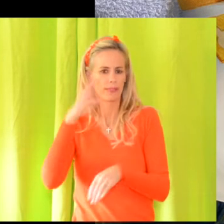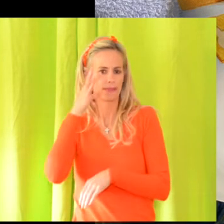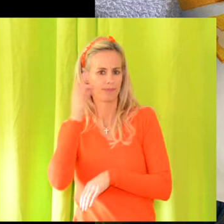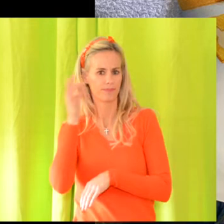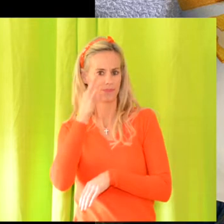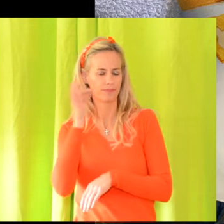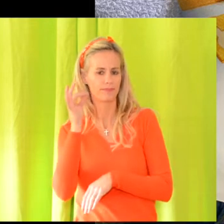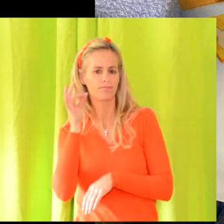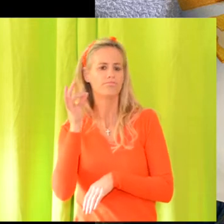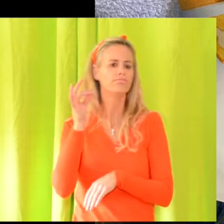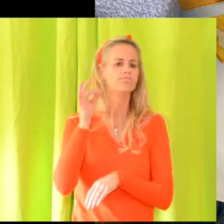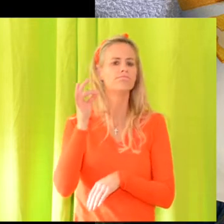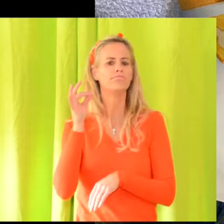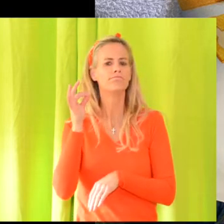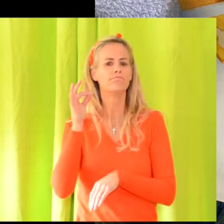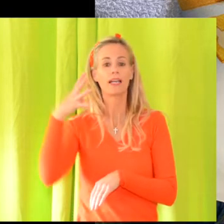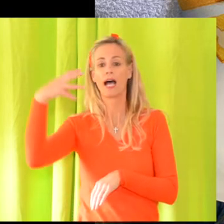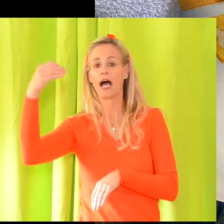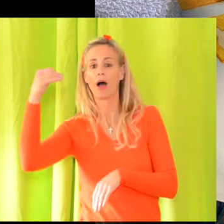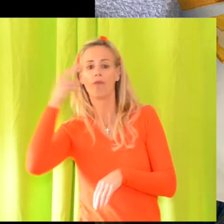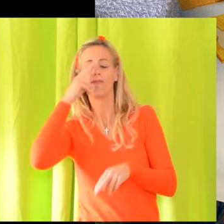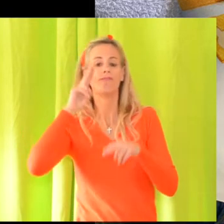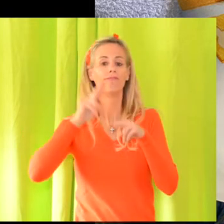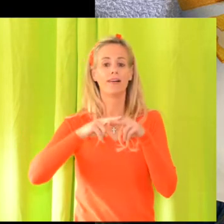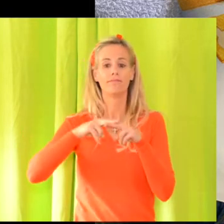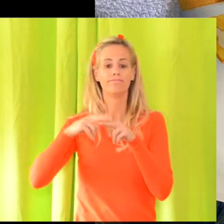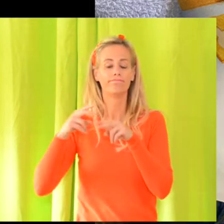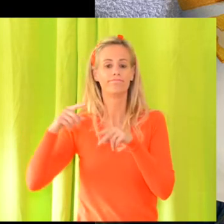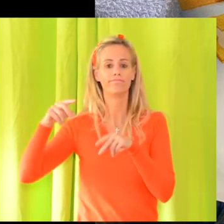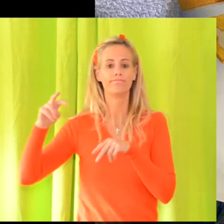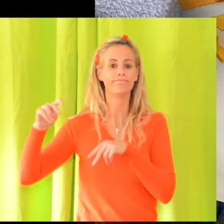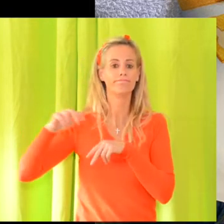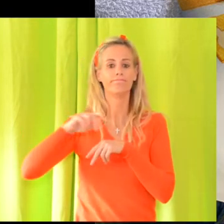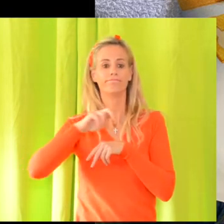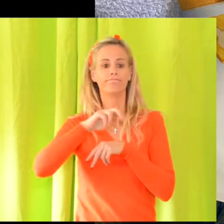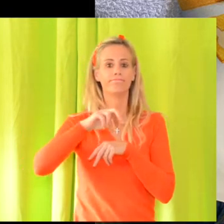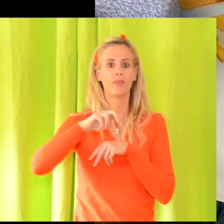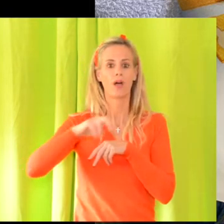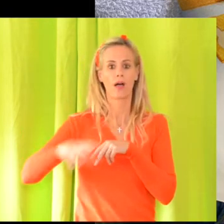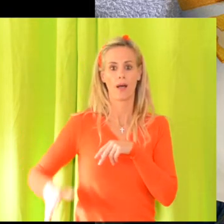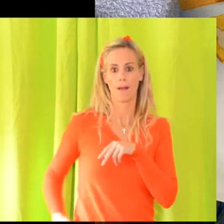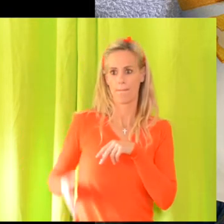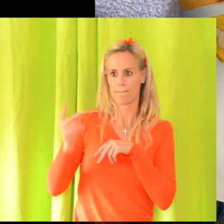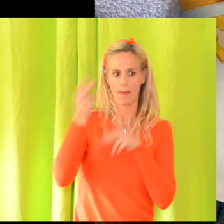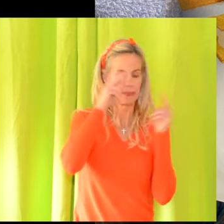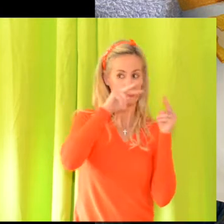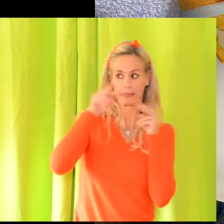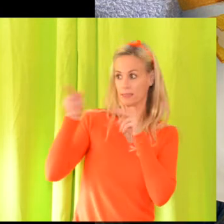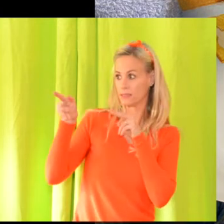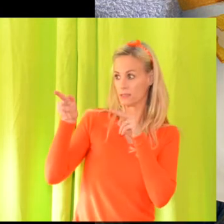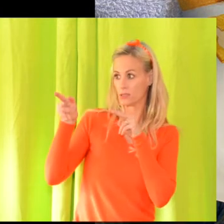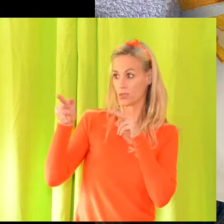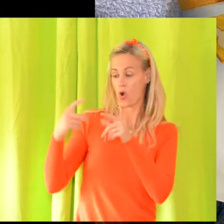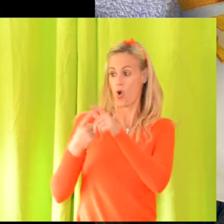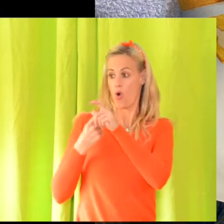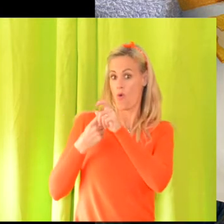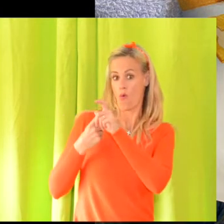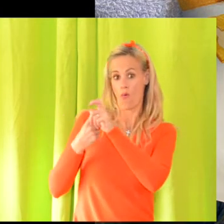Nosy kitties. Out for fun. Puppies spot them. Run, cats, run.